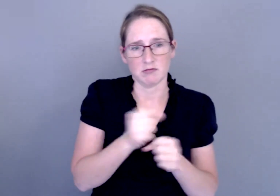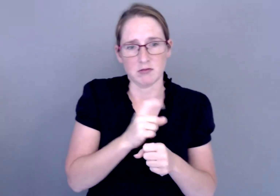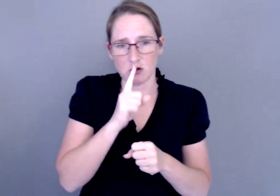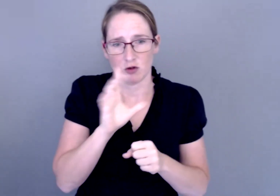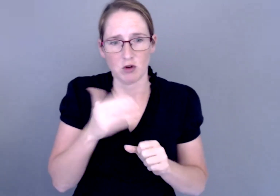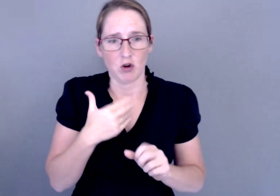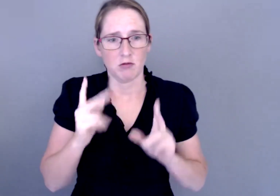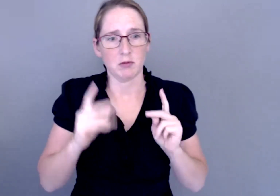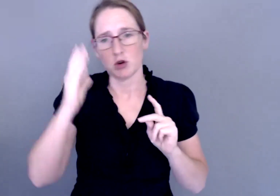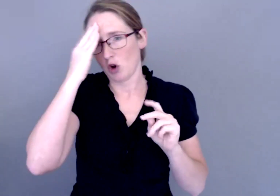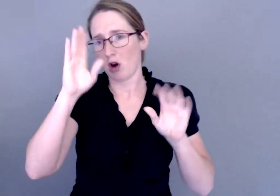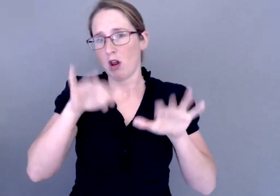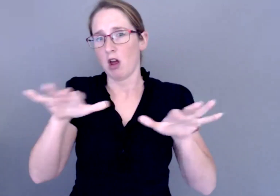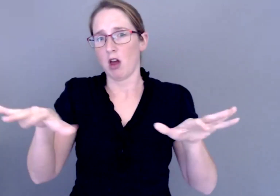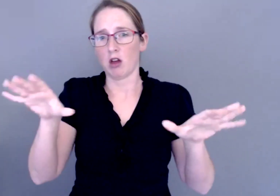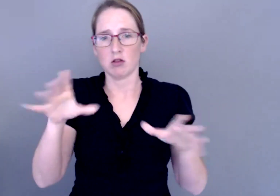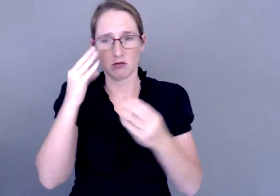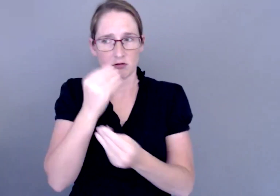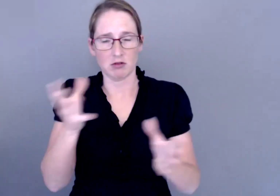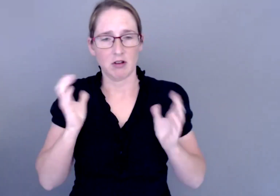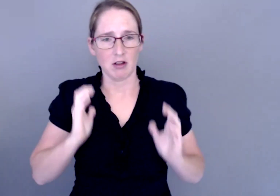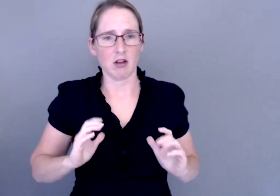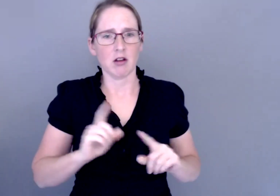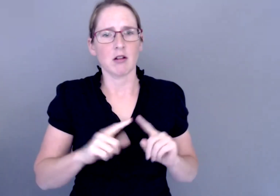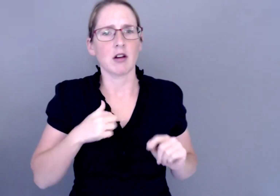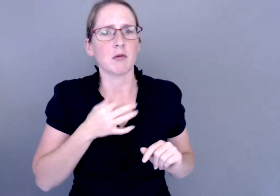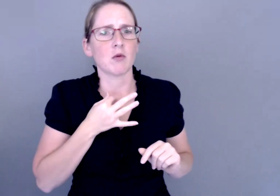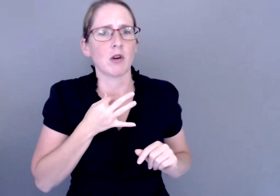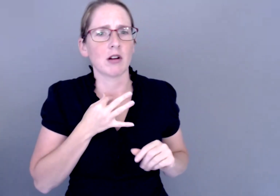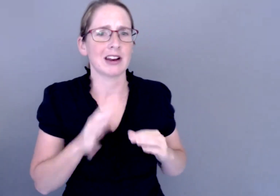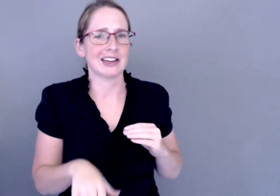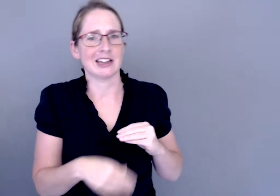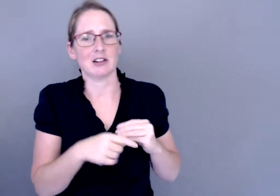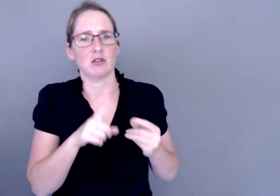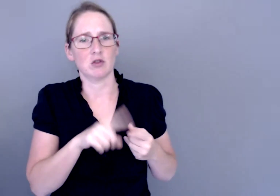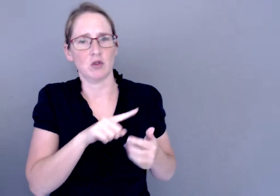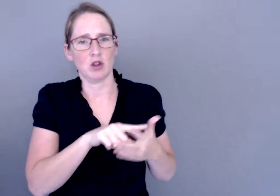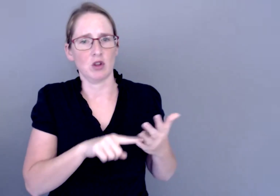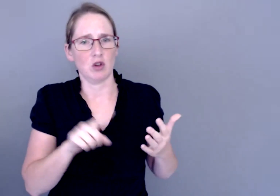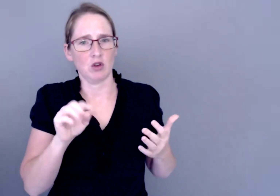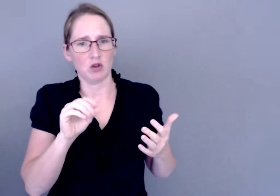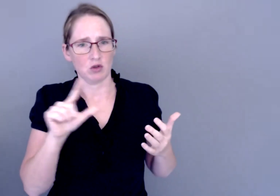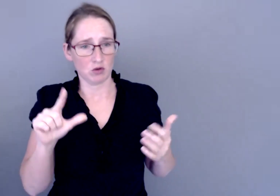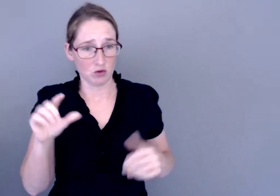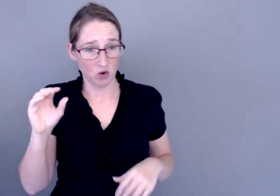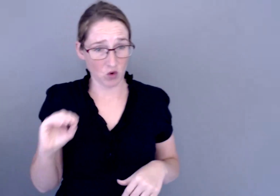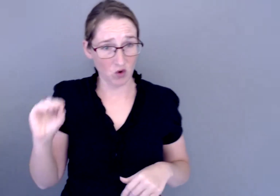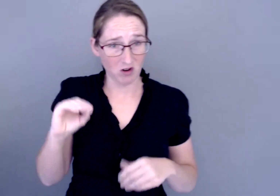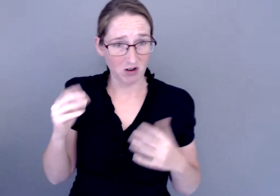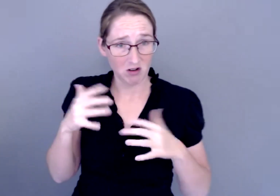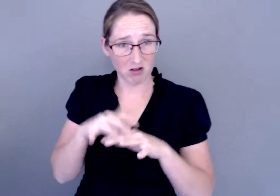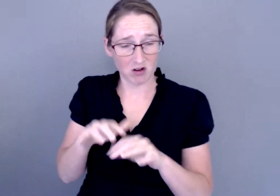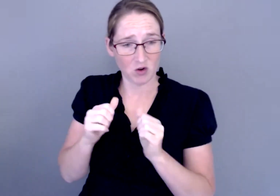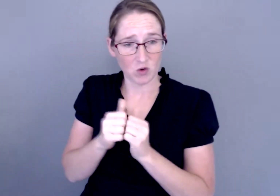know to spread the word to our clients. I was just wondering, in addition to those tools, is Oregon in line to